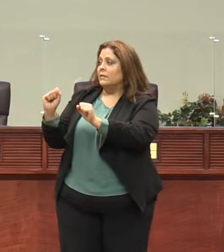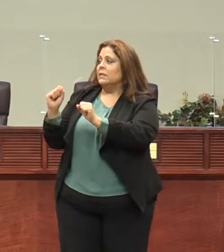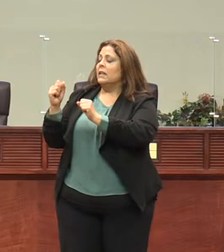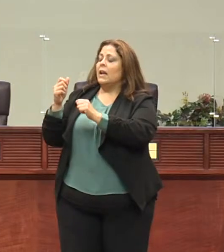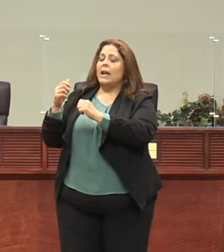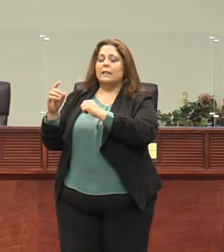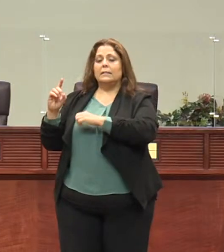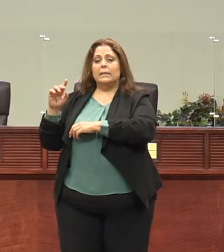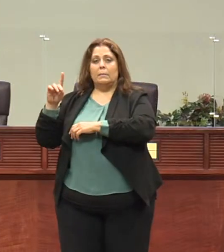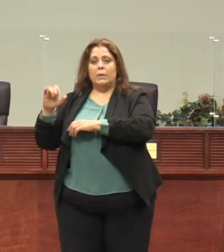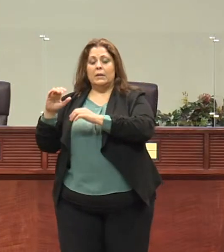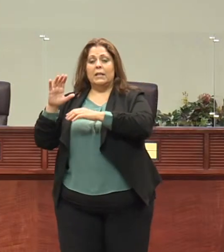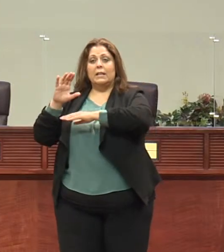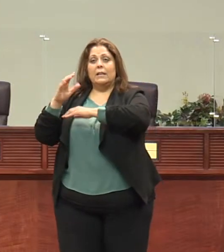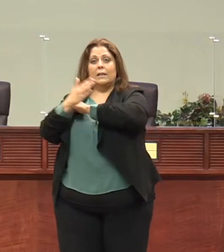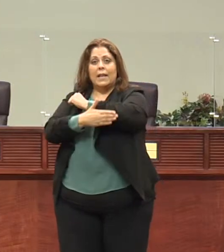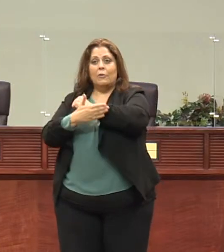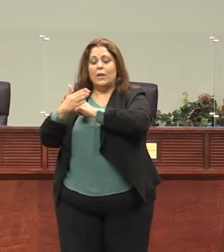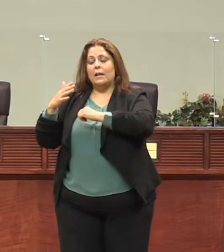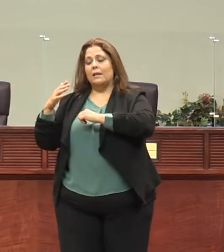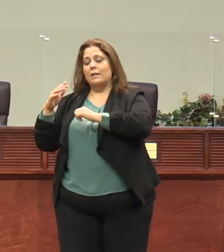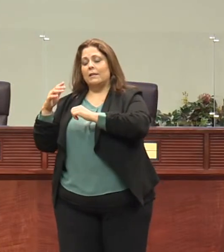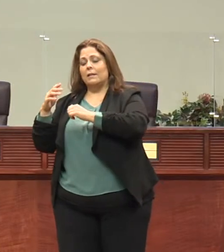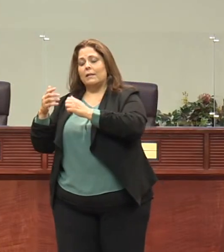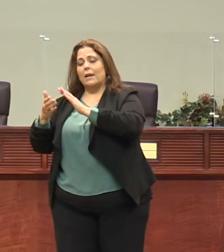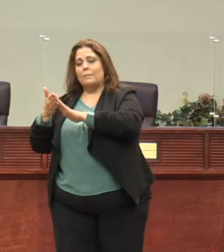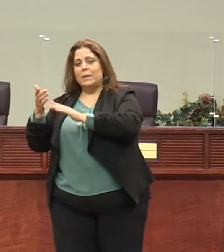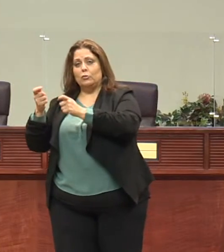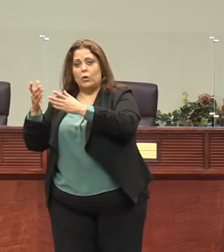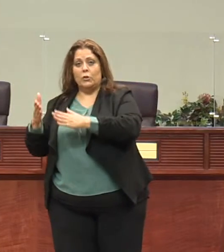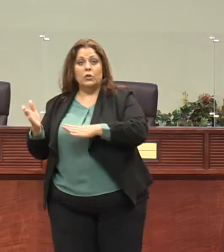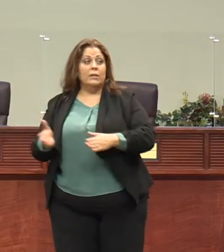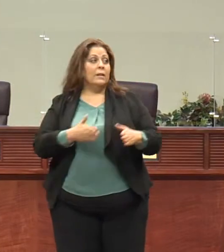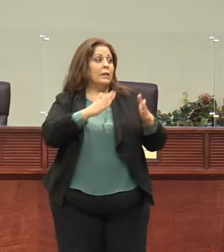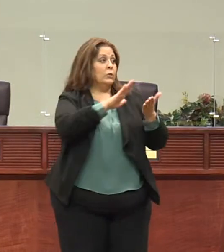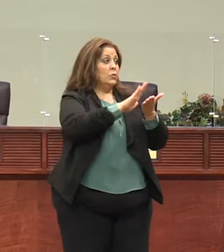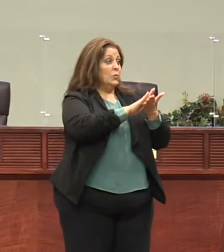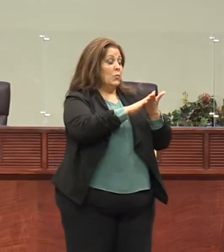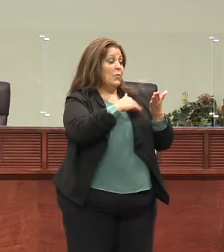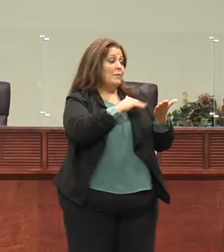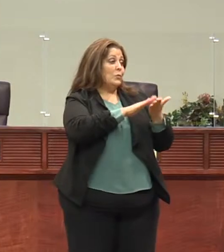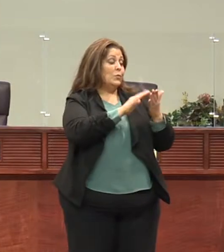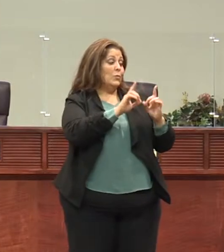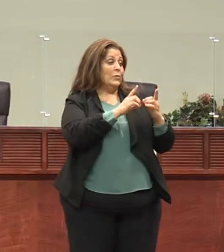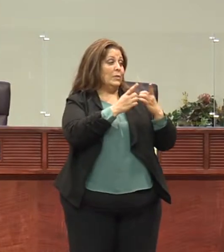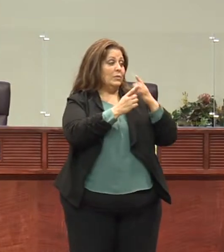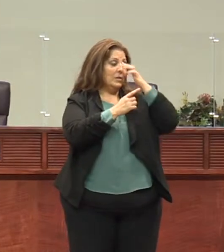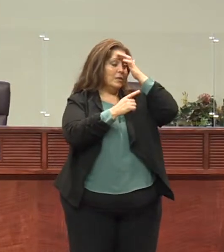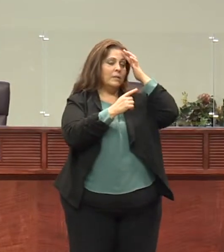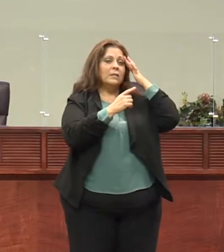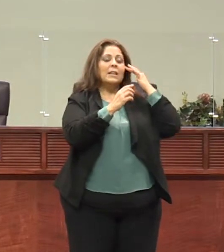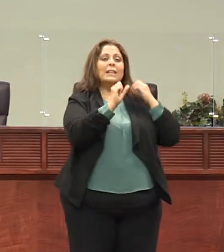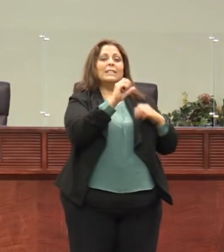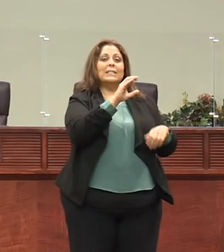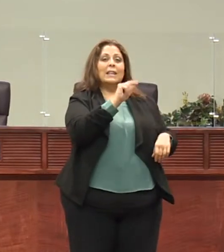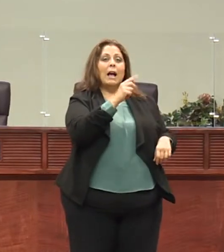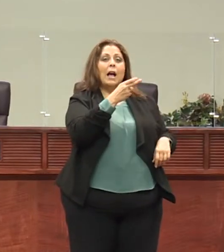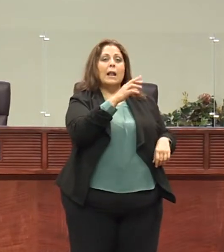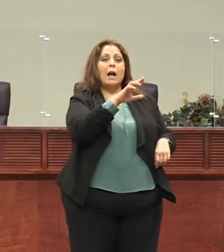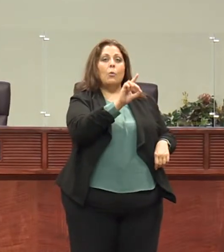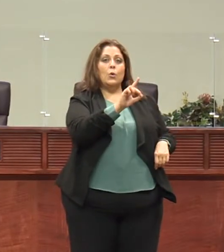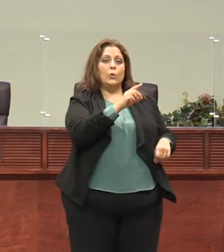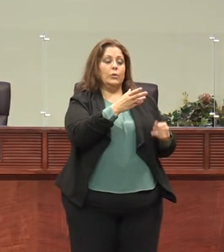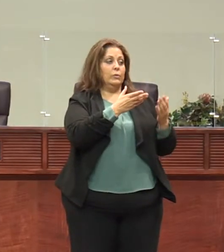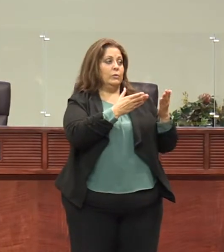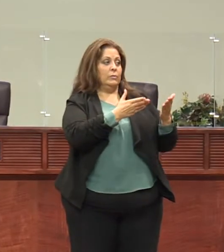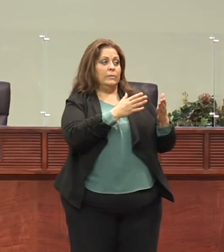who joined us. And then from the schools, there may be questions for the school district. We have Mr. Scott Howard, who has